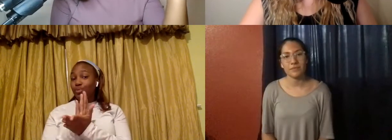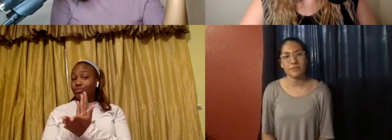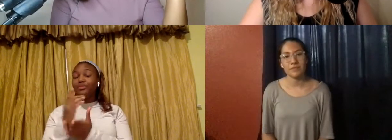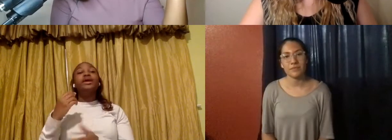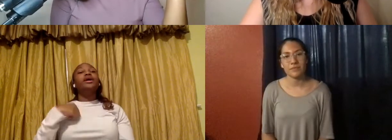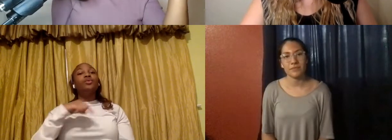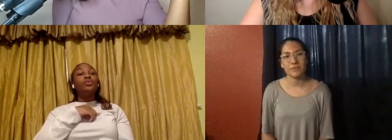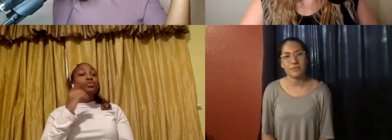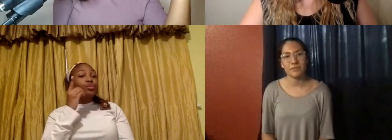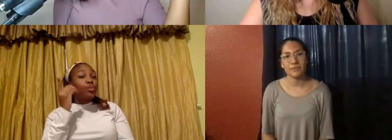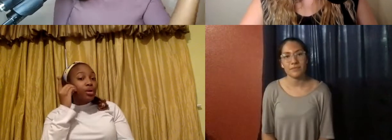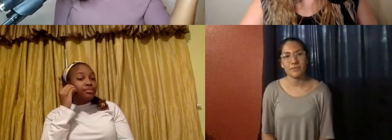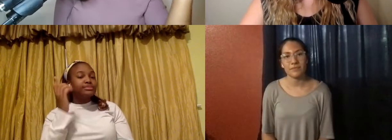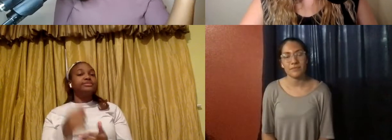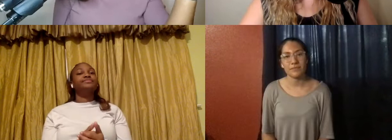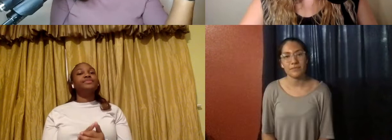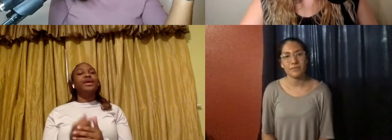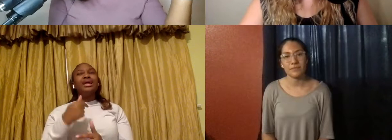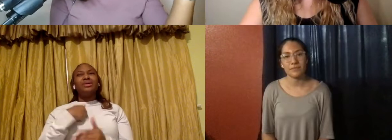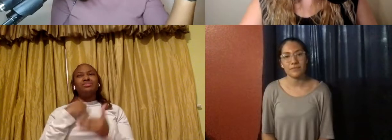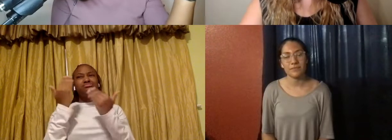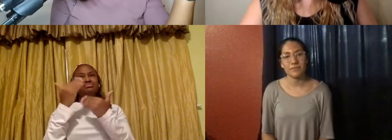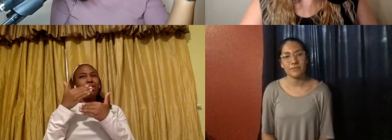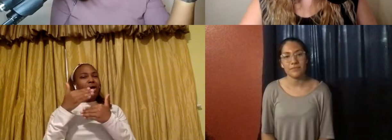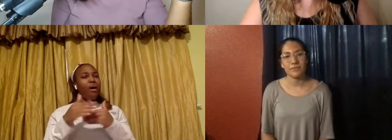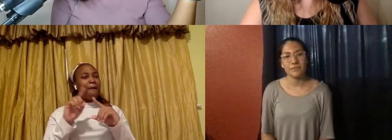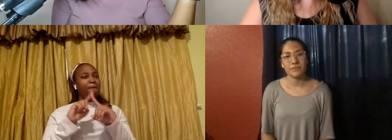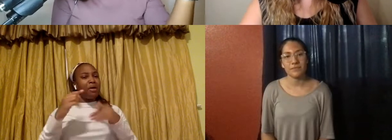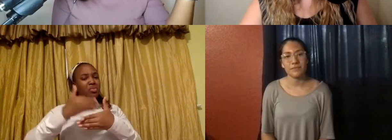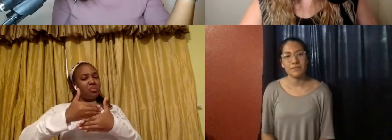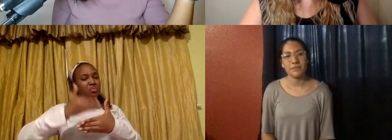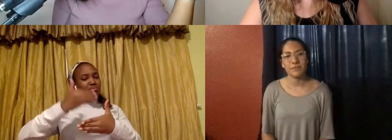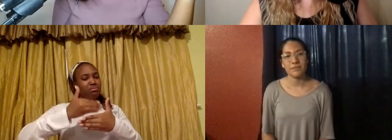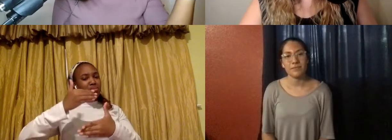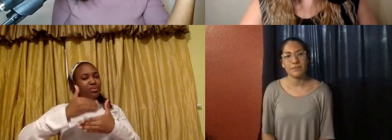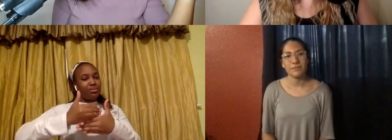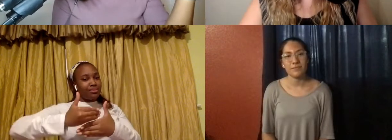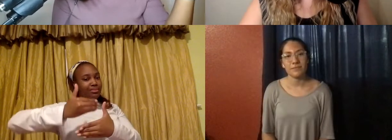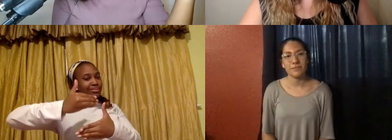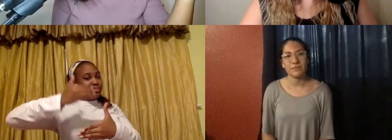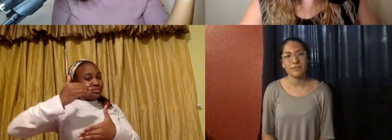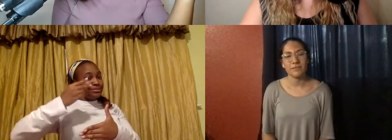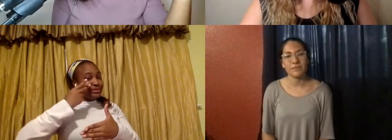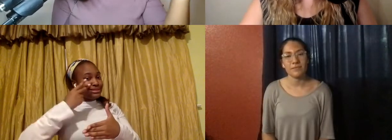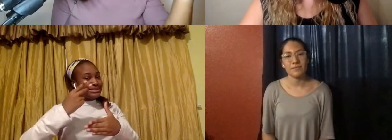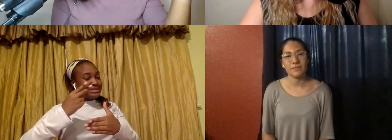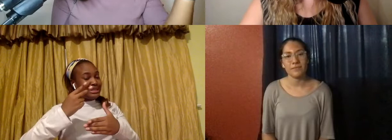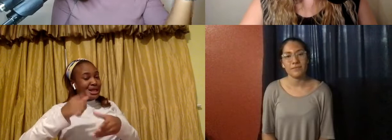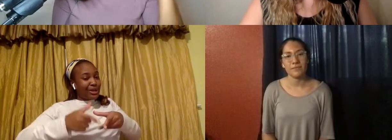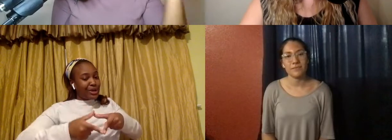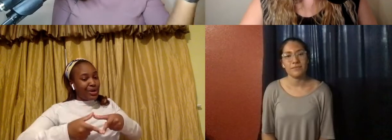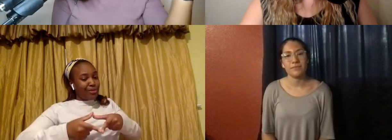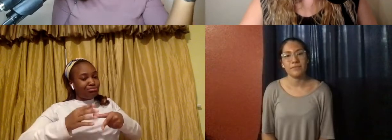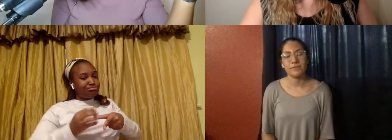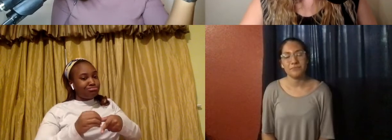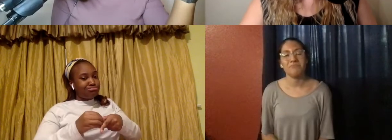and it was pretty dark, but like the window was open. So like you could see enough. You could see a bush, right? If you had to identify a bush,